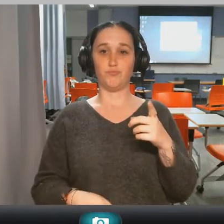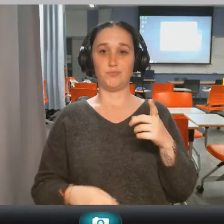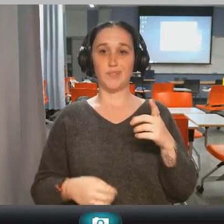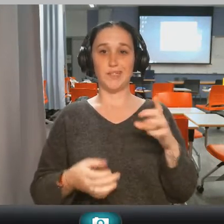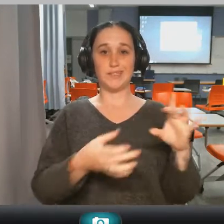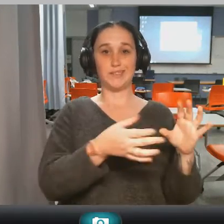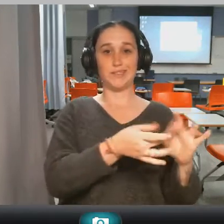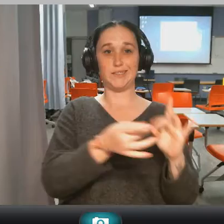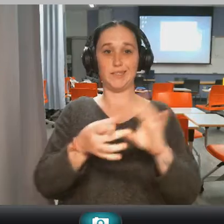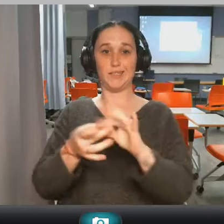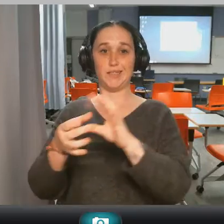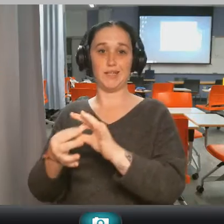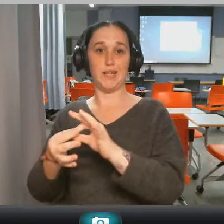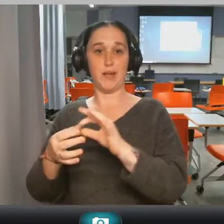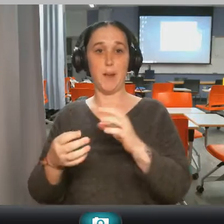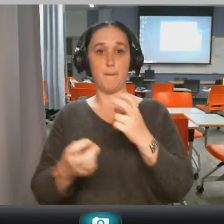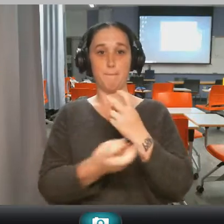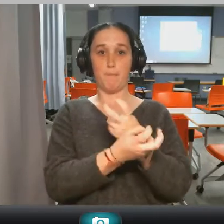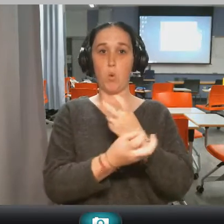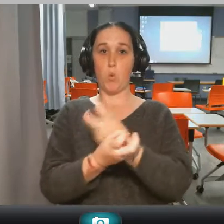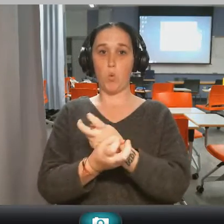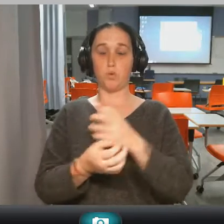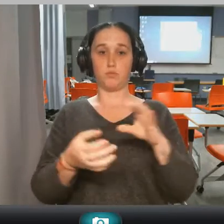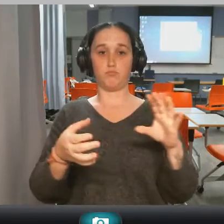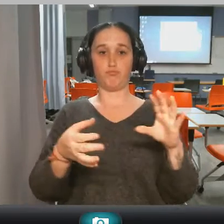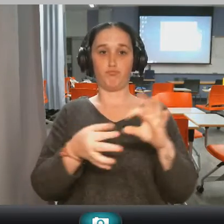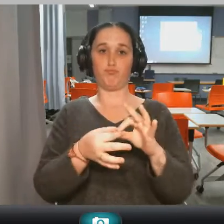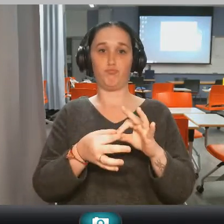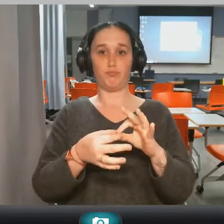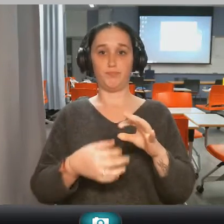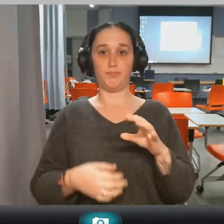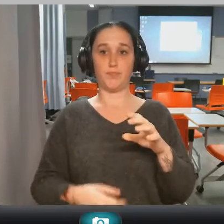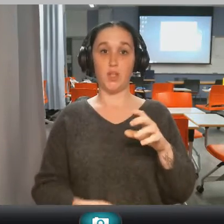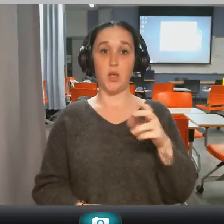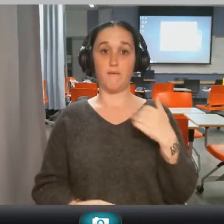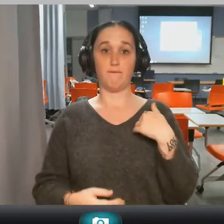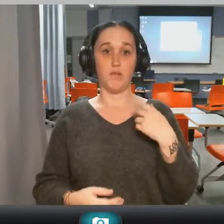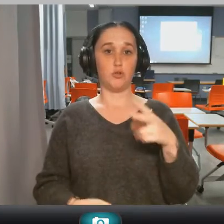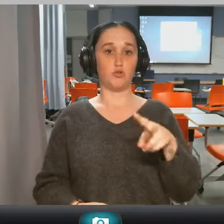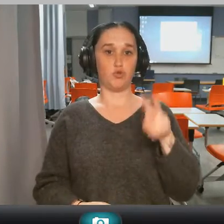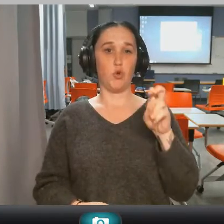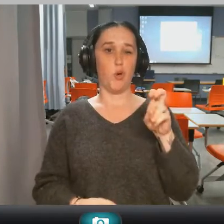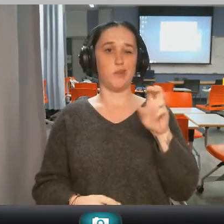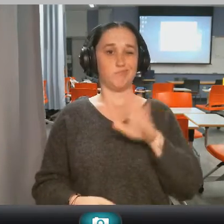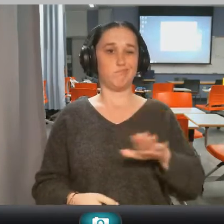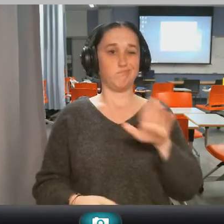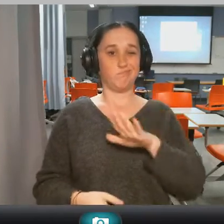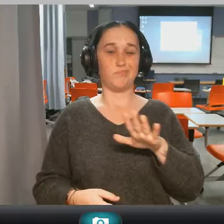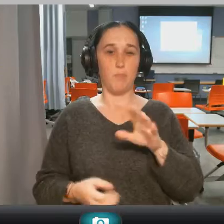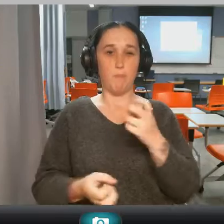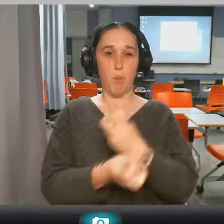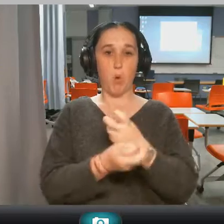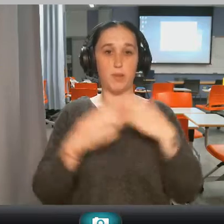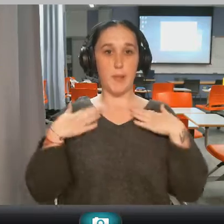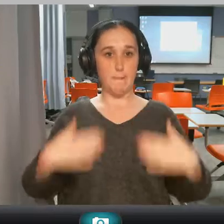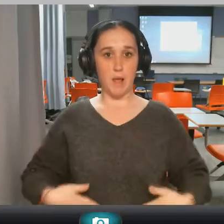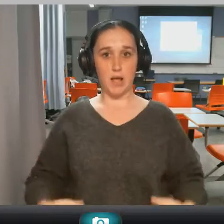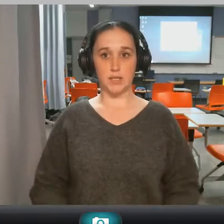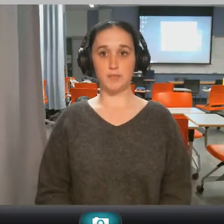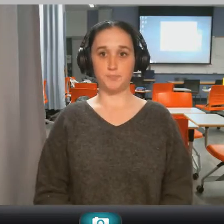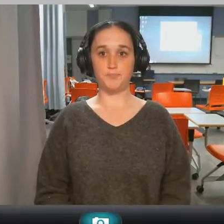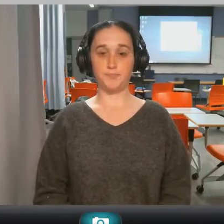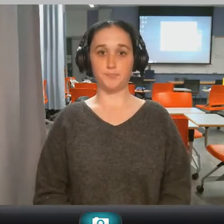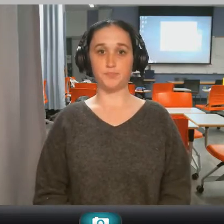body, and these ligaments connect most of these bones, usually at a place called a joint. It